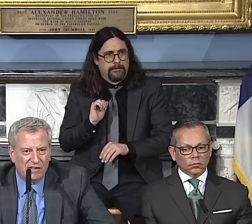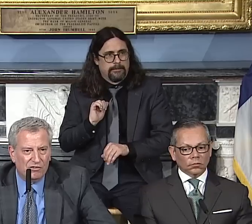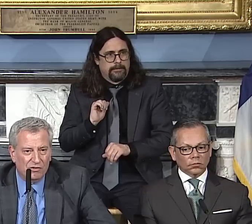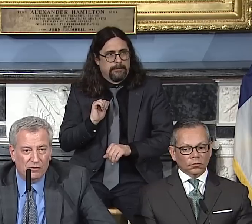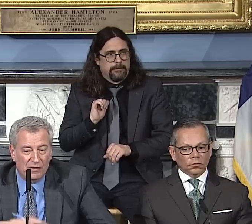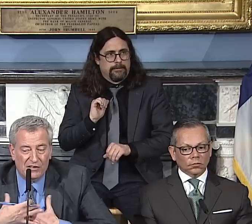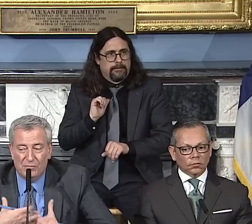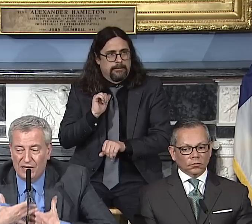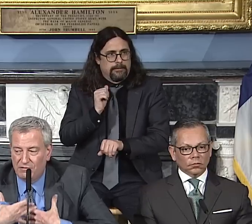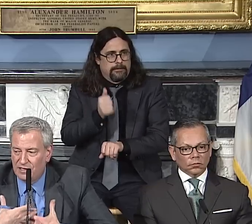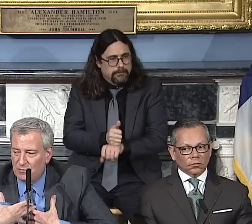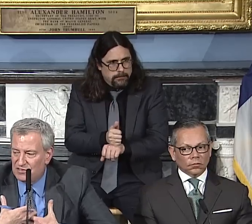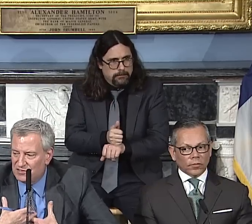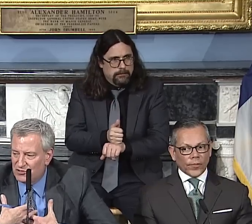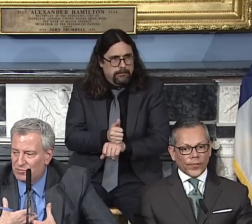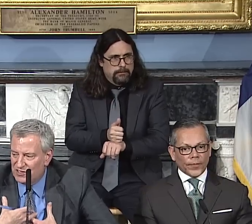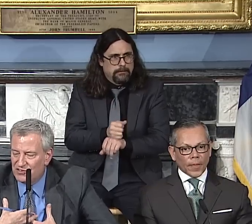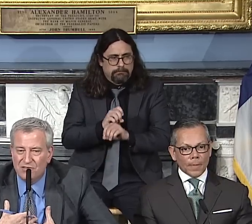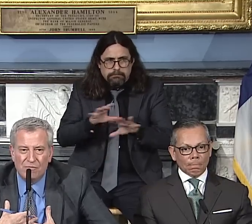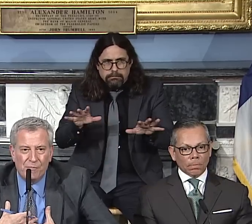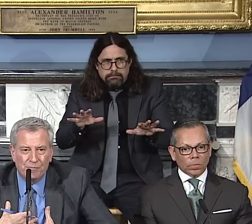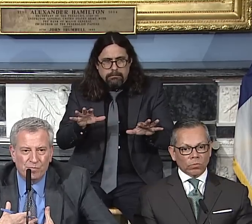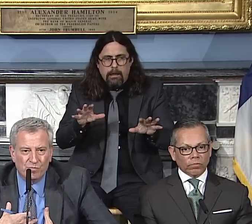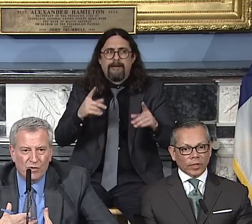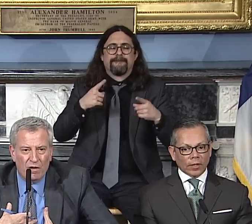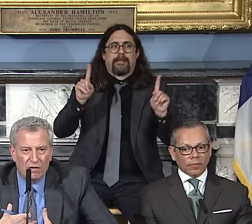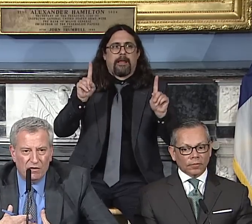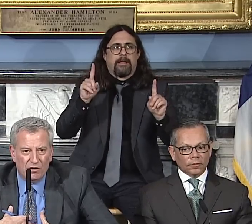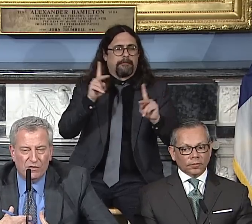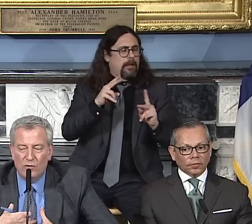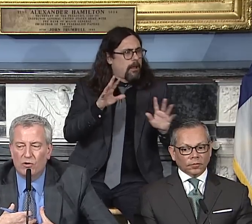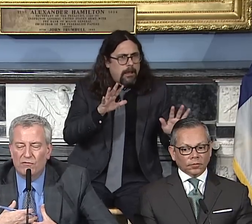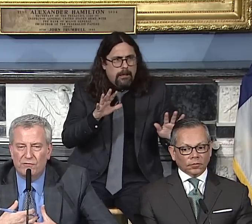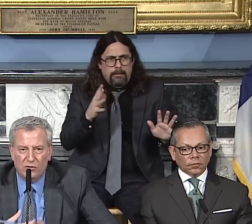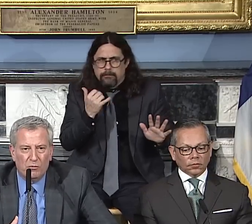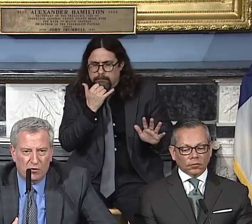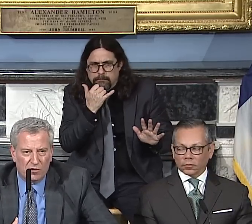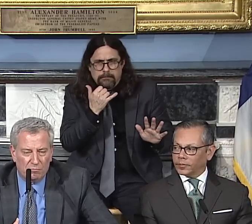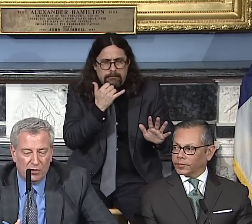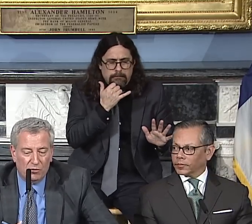to pay attention to. I mean, that's my layman's interpretation. You know, they were